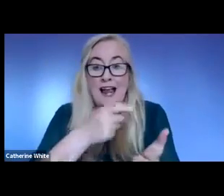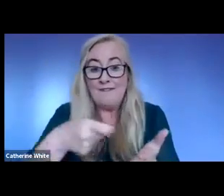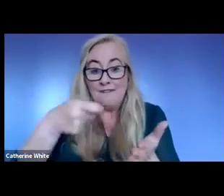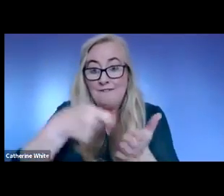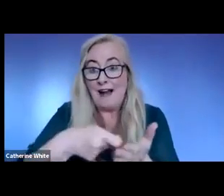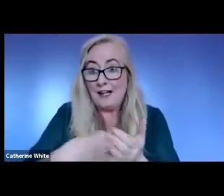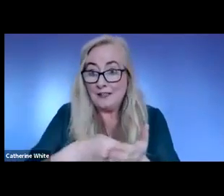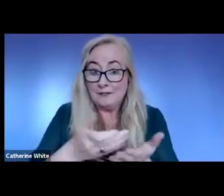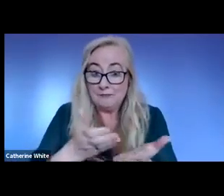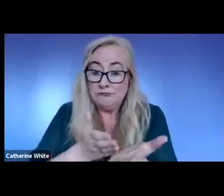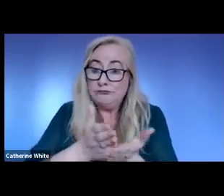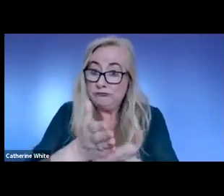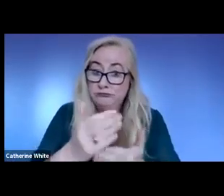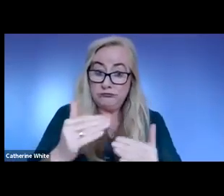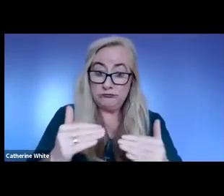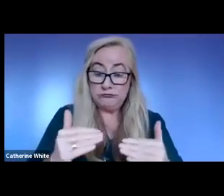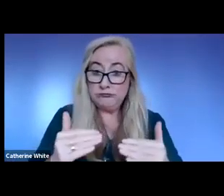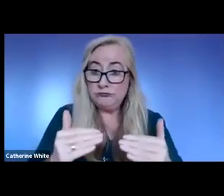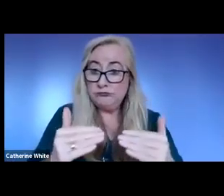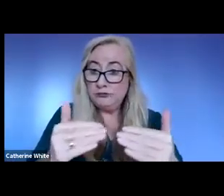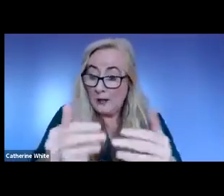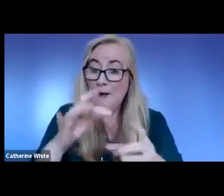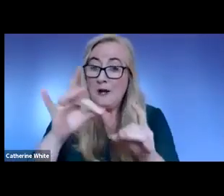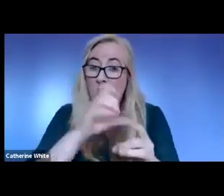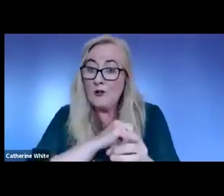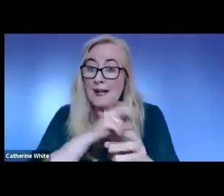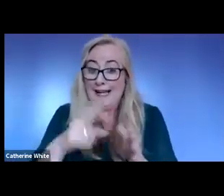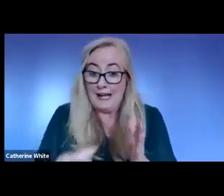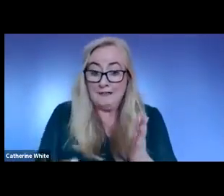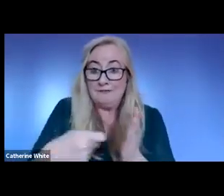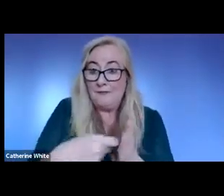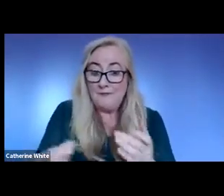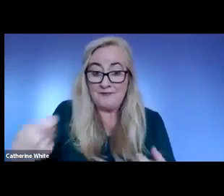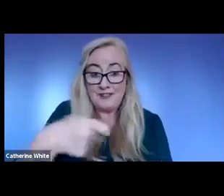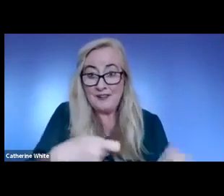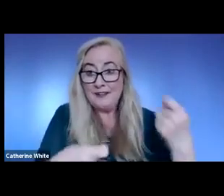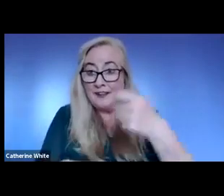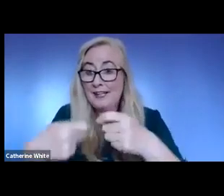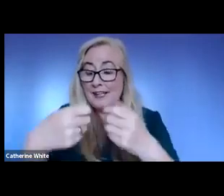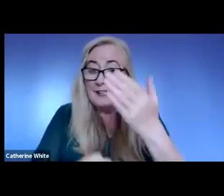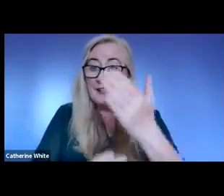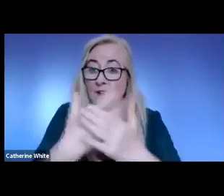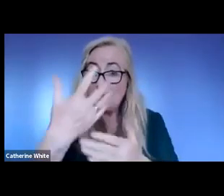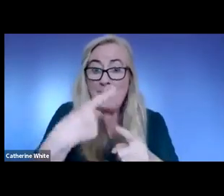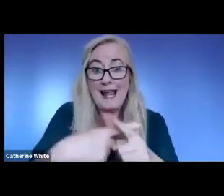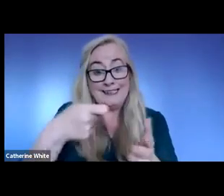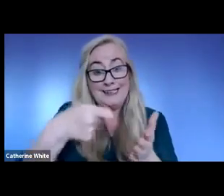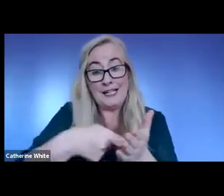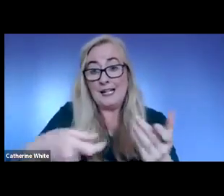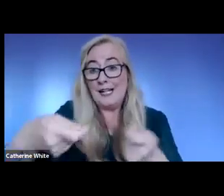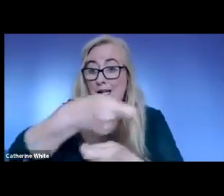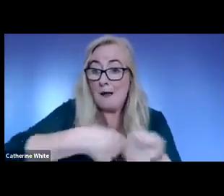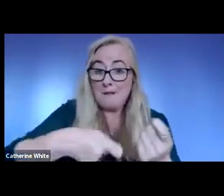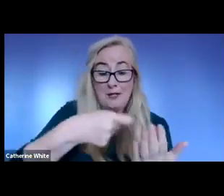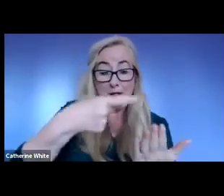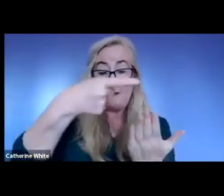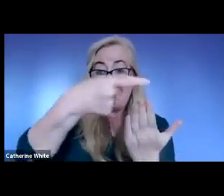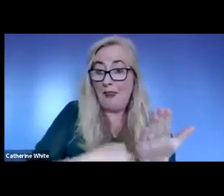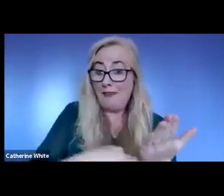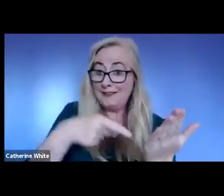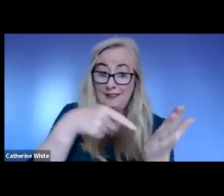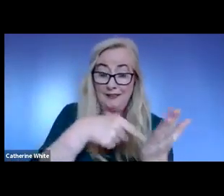the economy, and to integrate the Sustainable Development Framework into economic policy. So again, we're not just looking